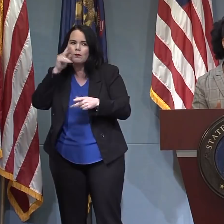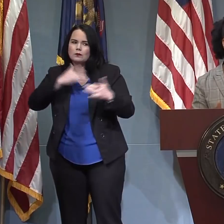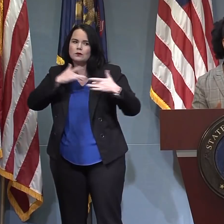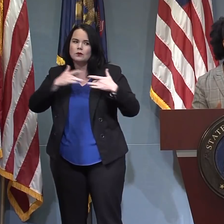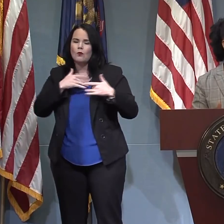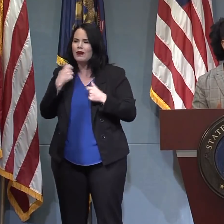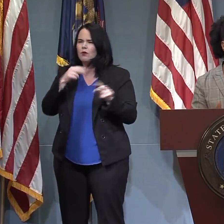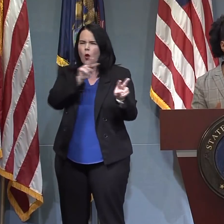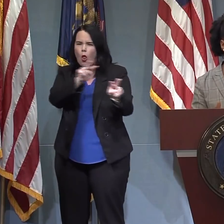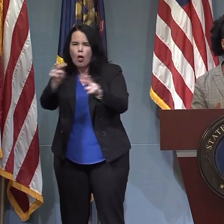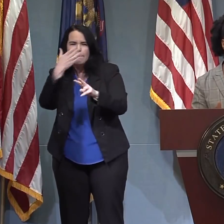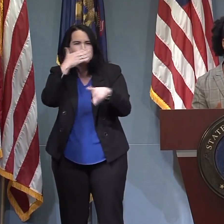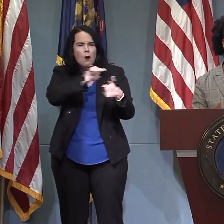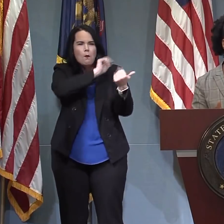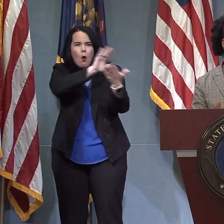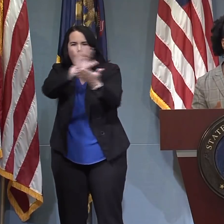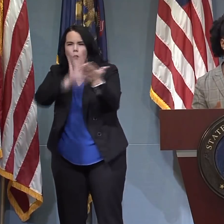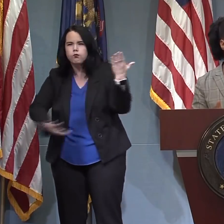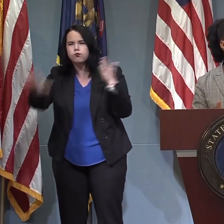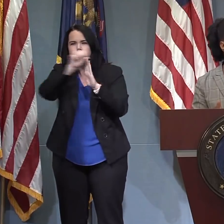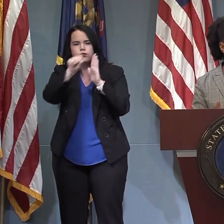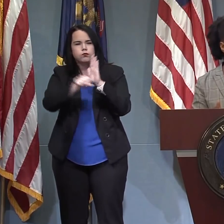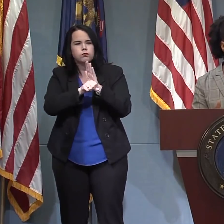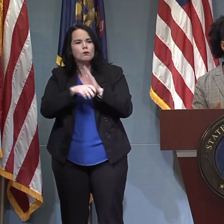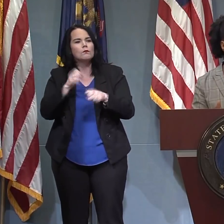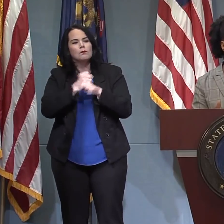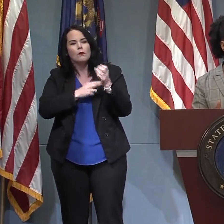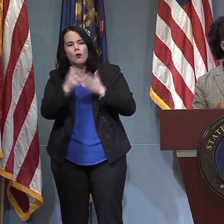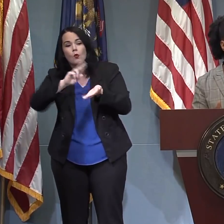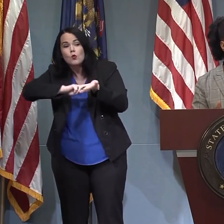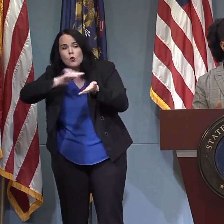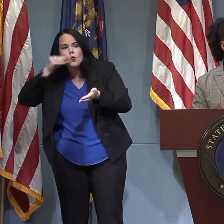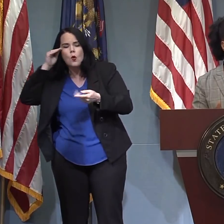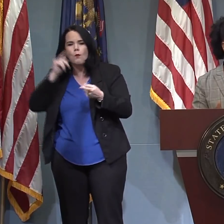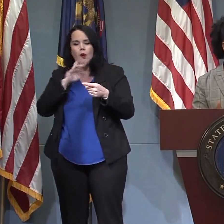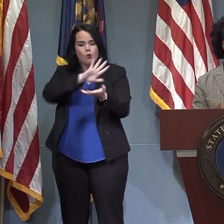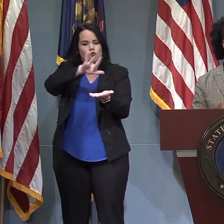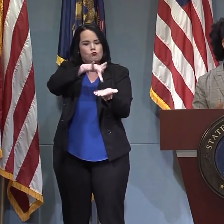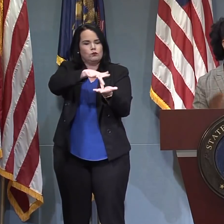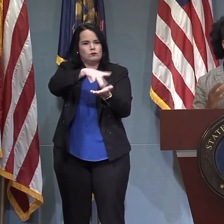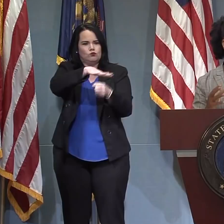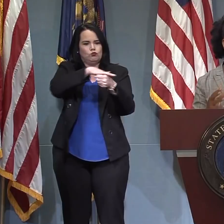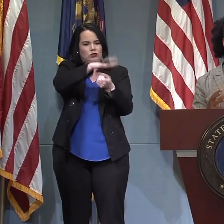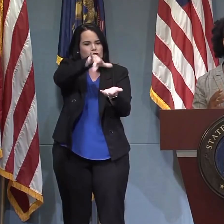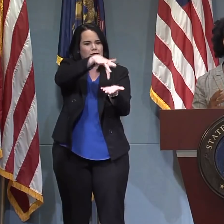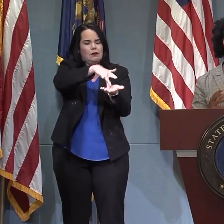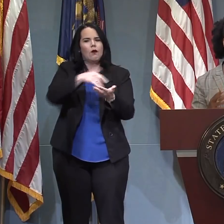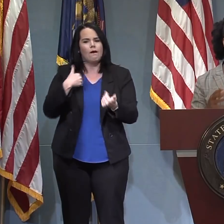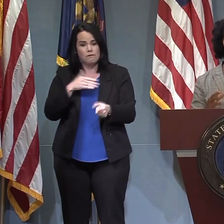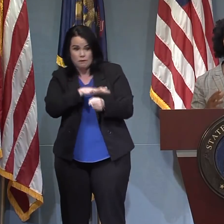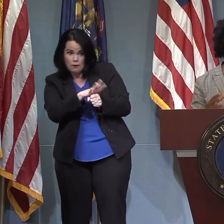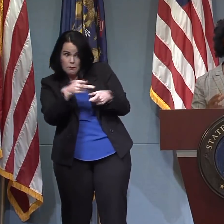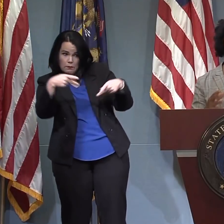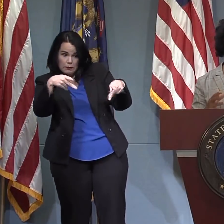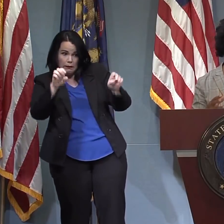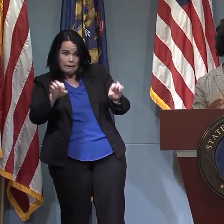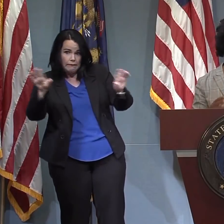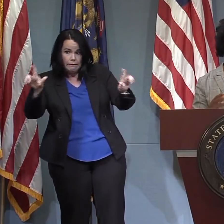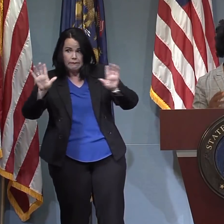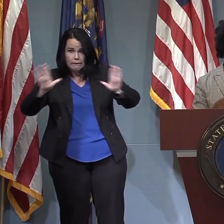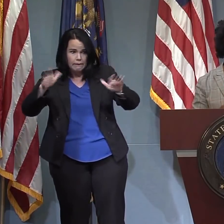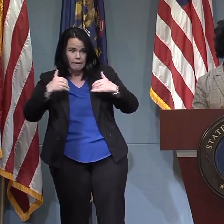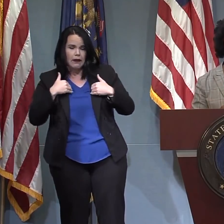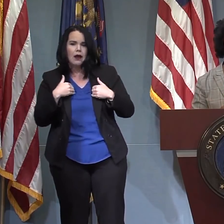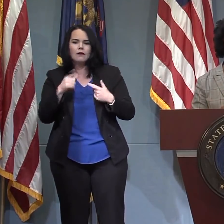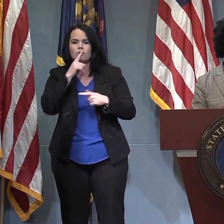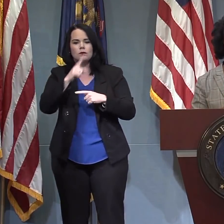state as well, making sure these nursing facilities and these regional hubs have enough PPE and that they're really implementing the right protocols to